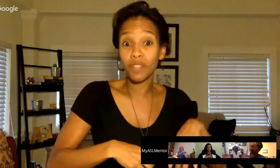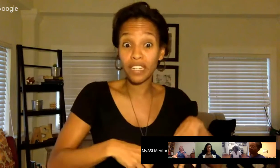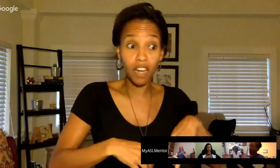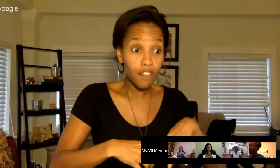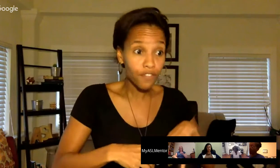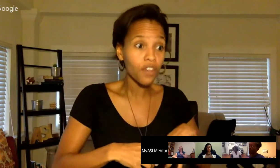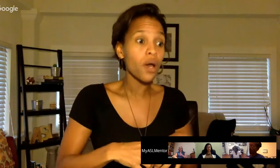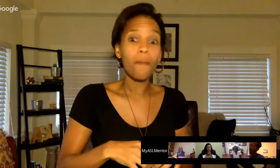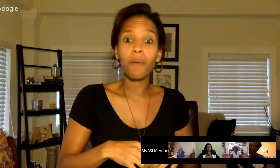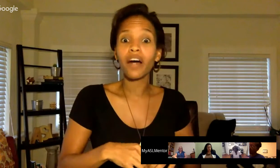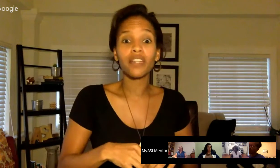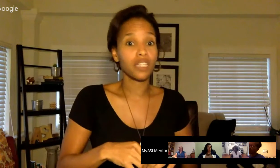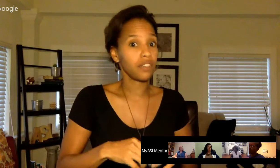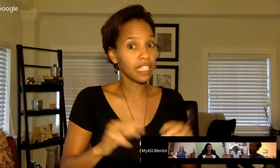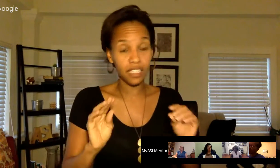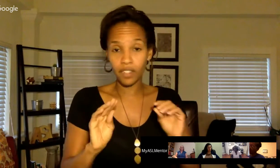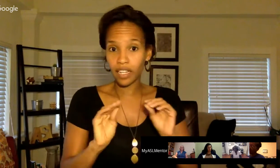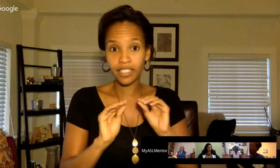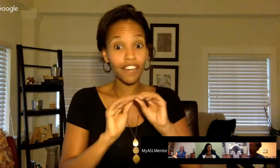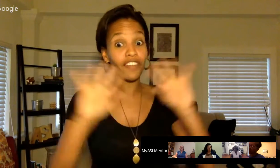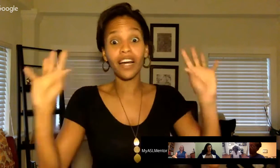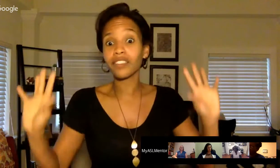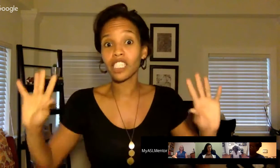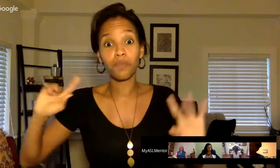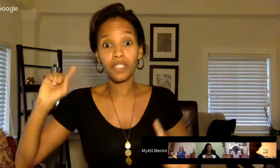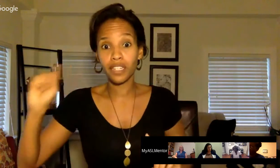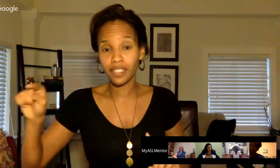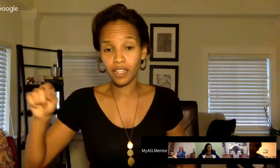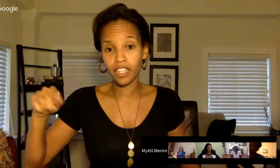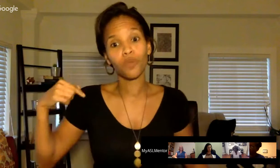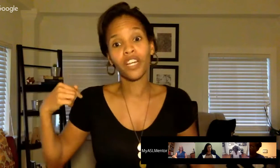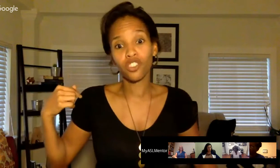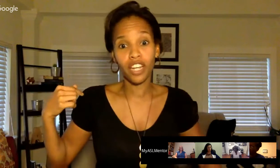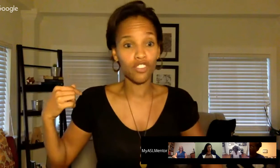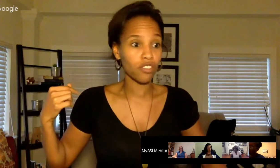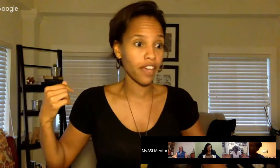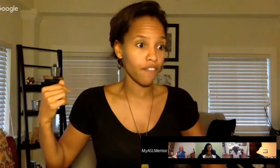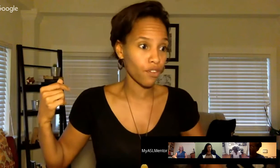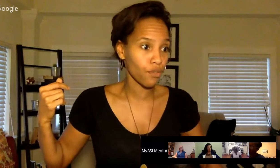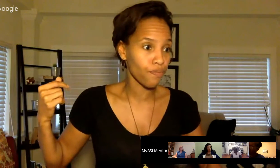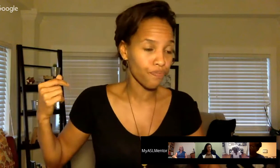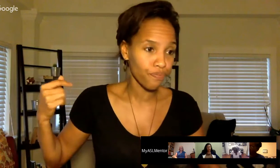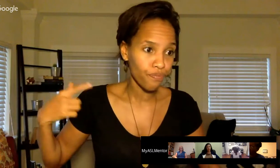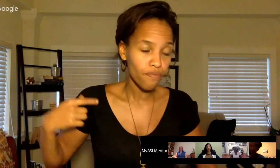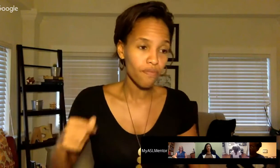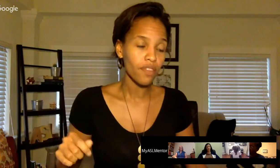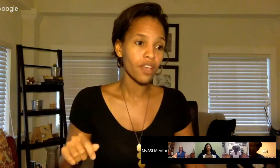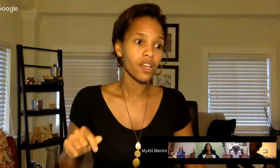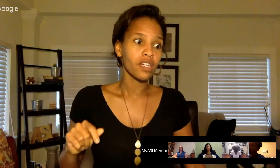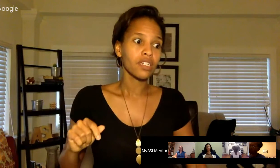is probably enough, but it's definitely not as explicit as the interpretation that I just gave you.